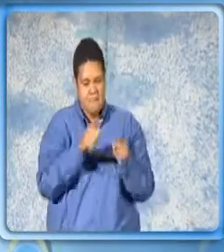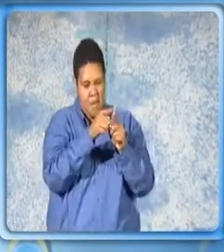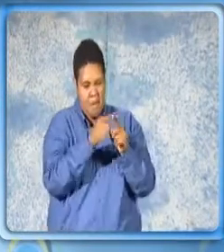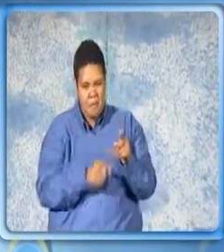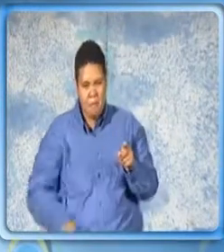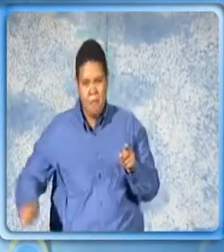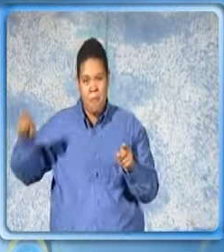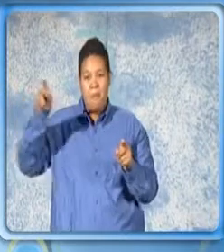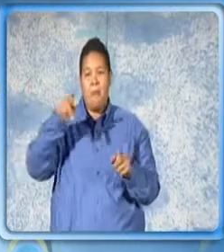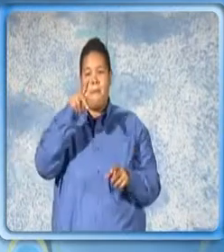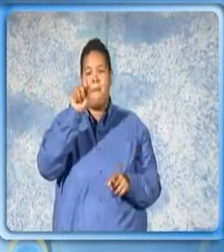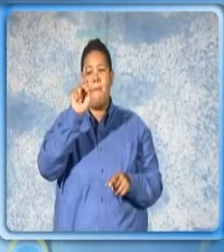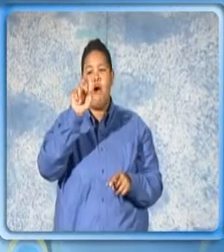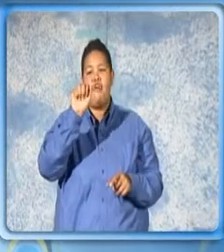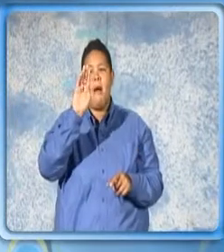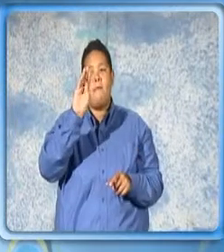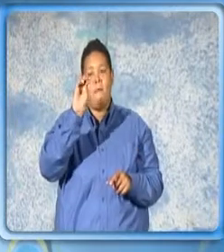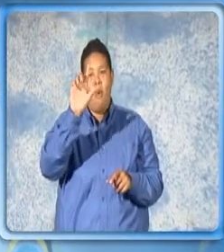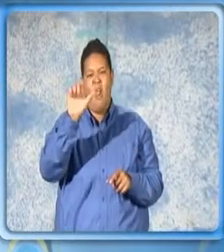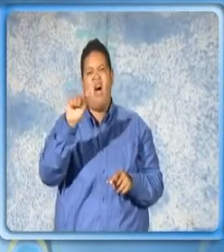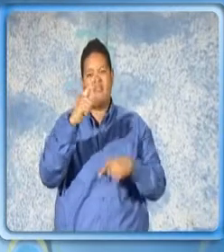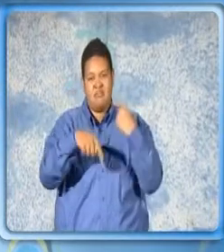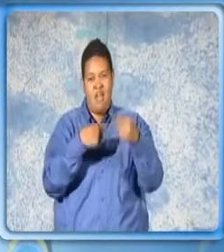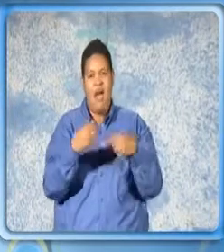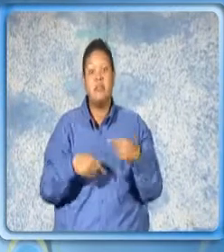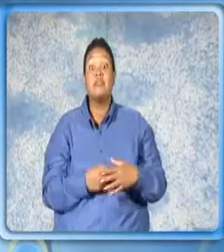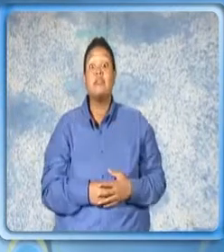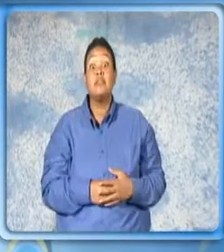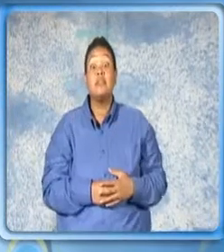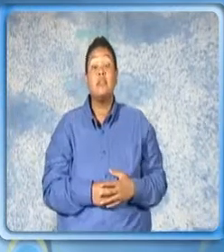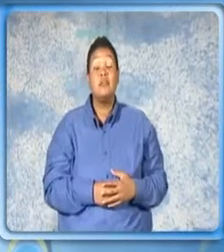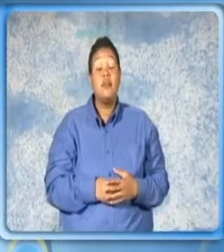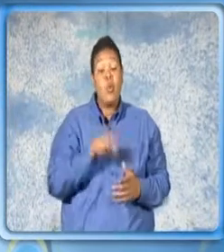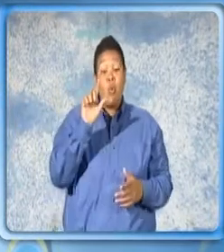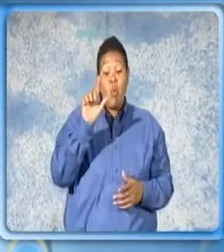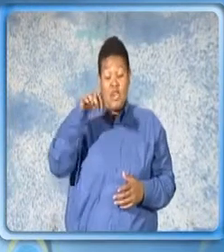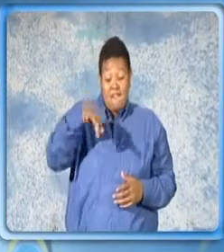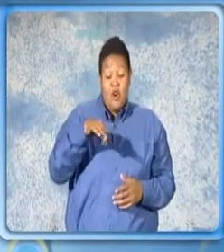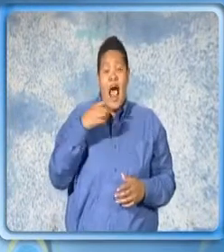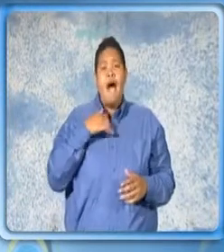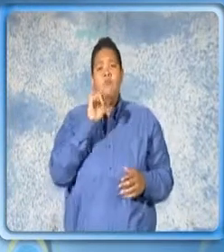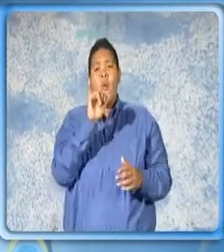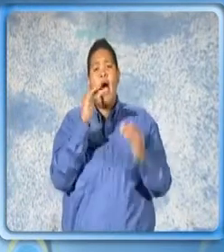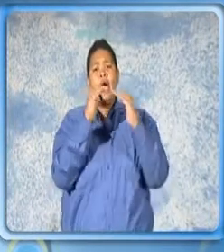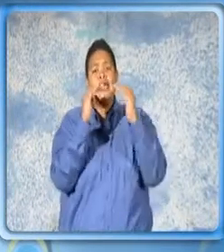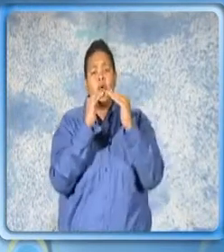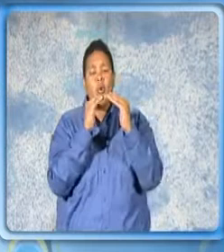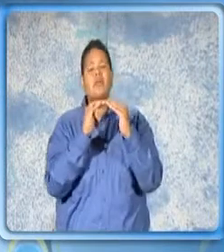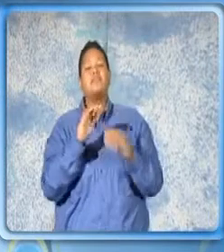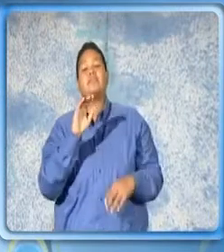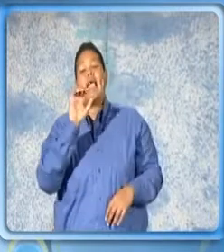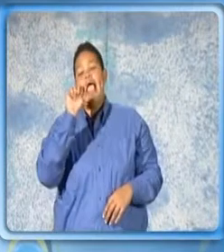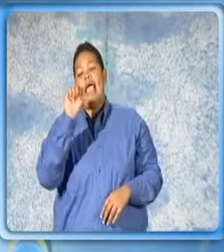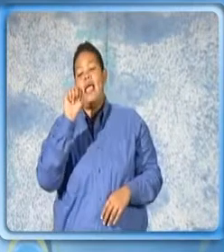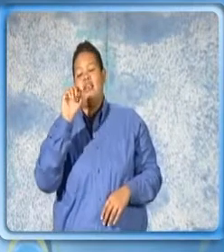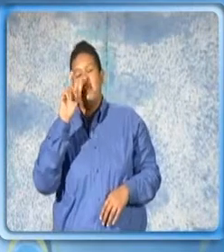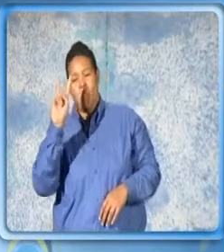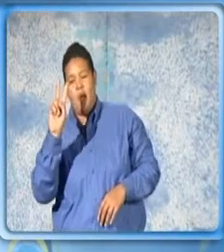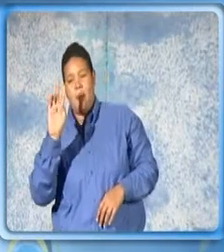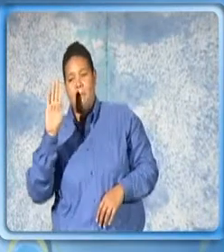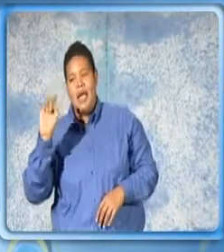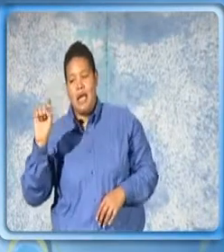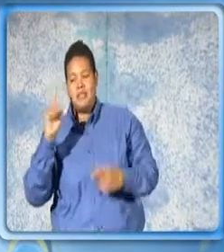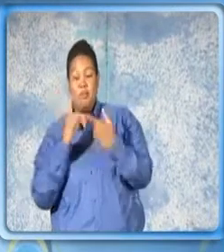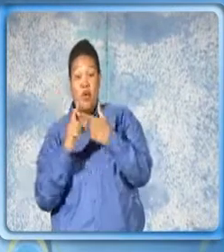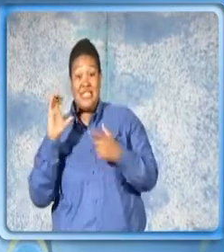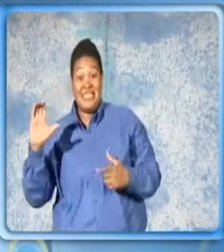A general quadratic function has the form y equals ax squared plus bx plus c, where a, b, and